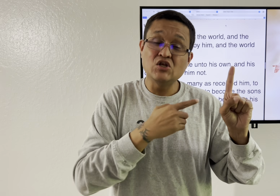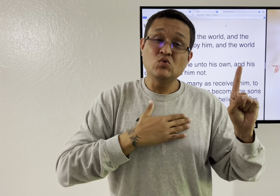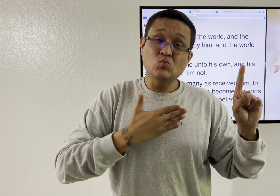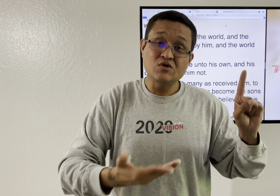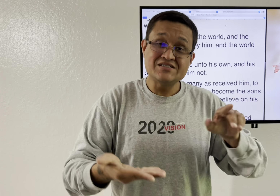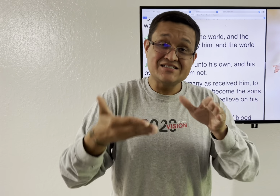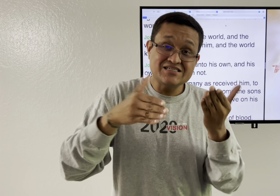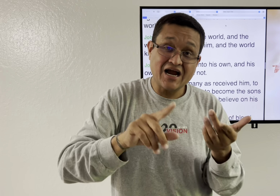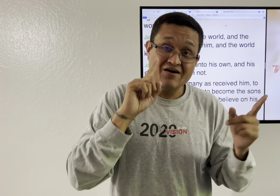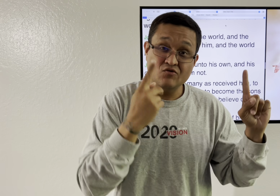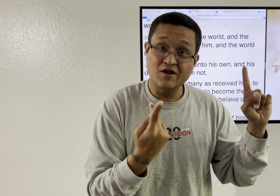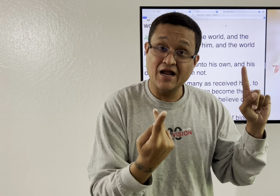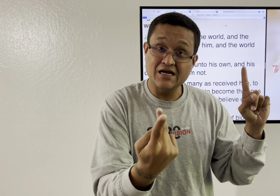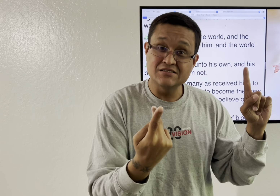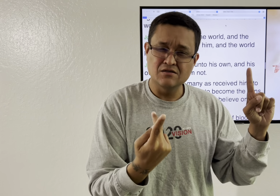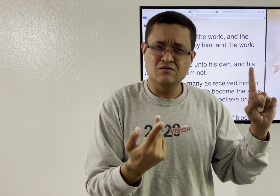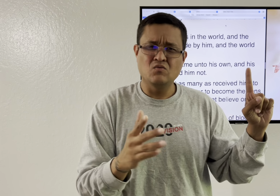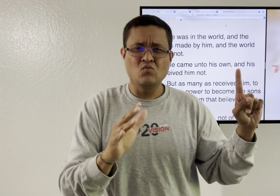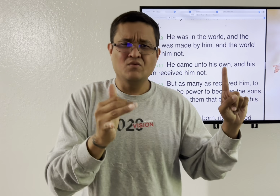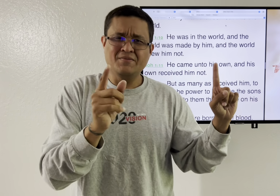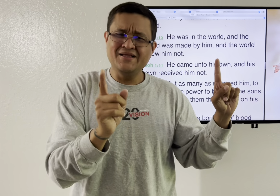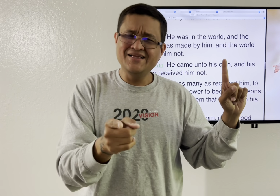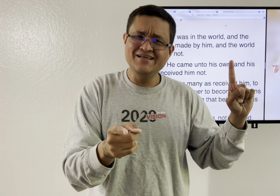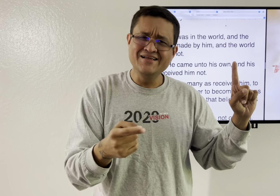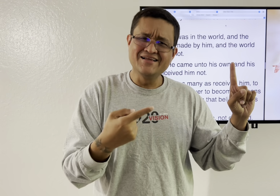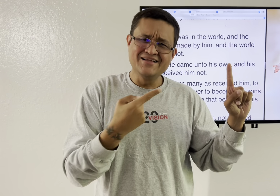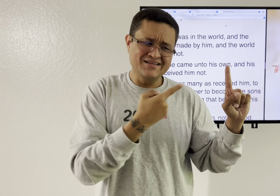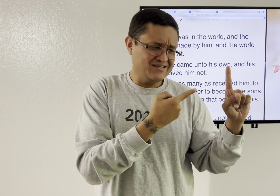to provide salvation to us, and he died for us.